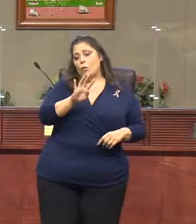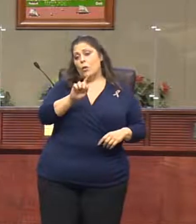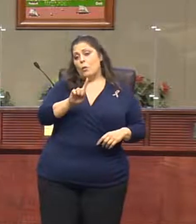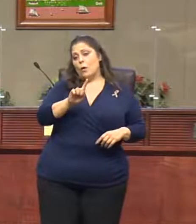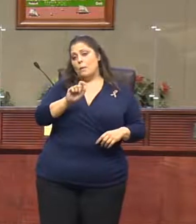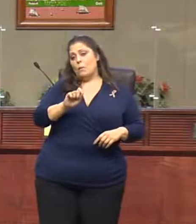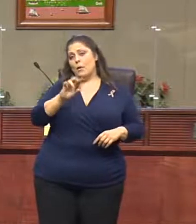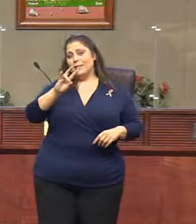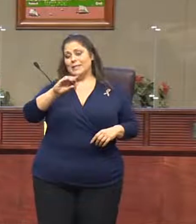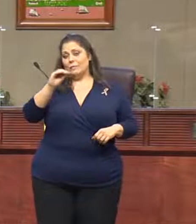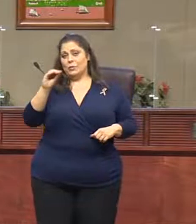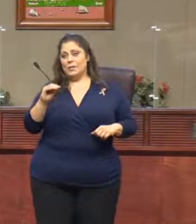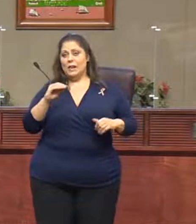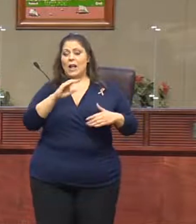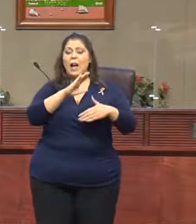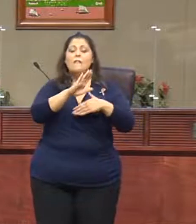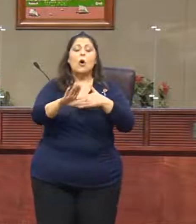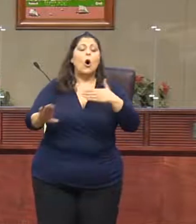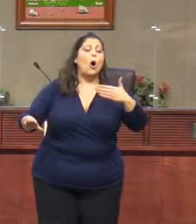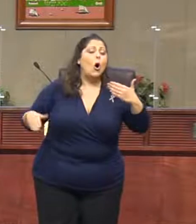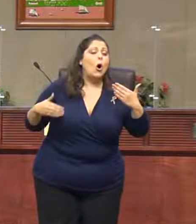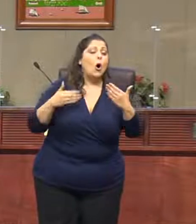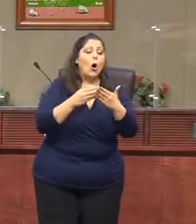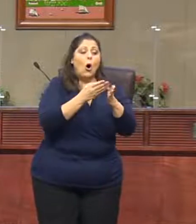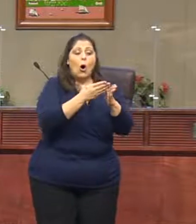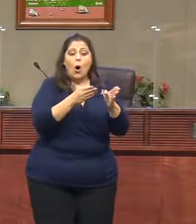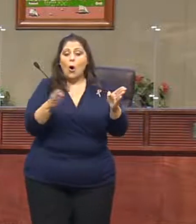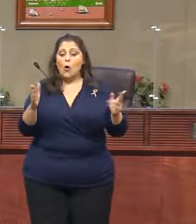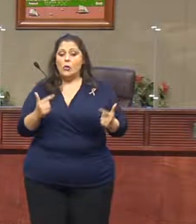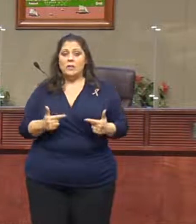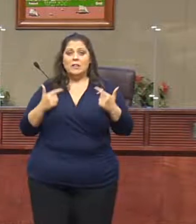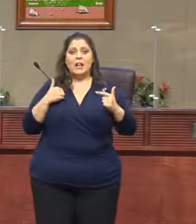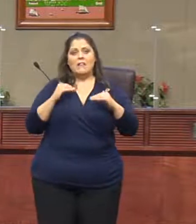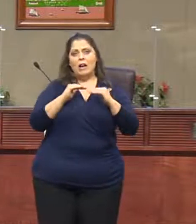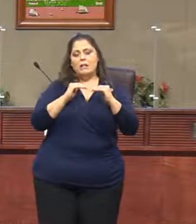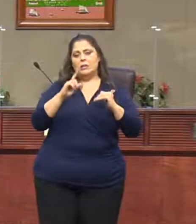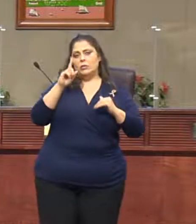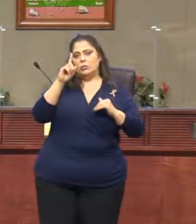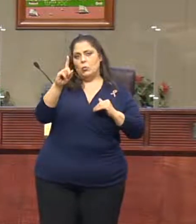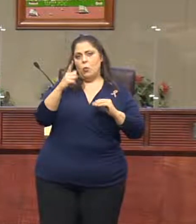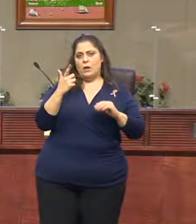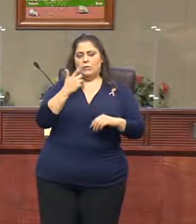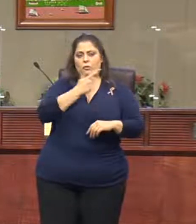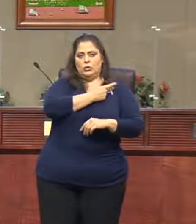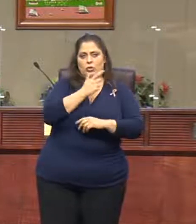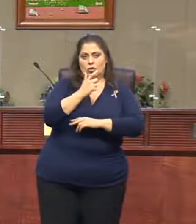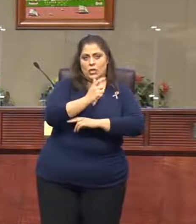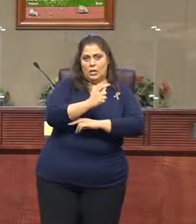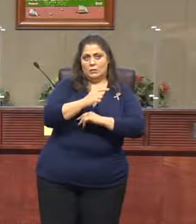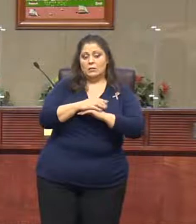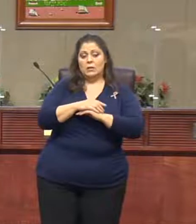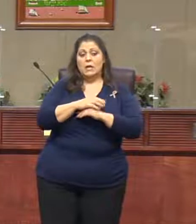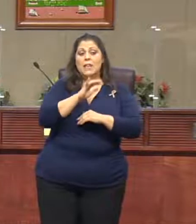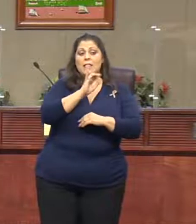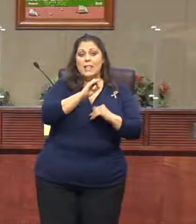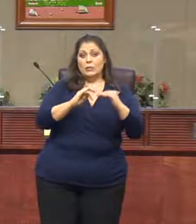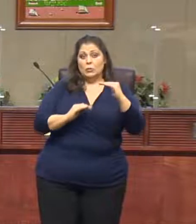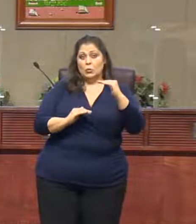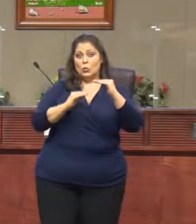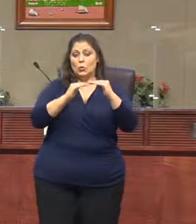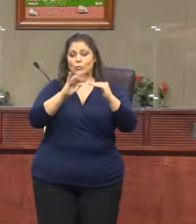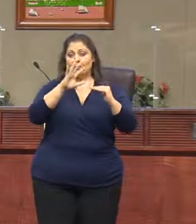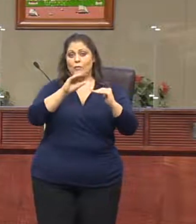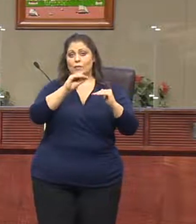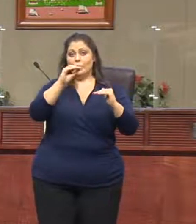41.7% of all our residents had at least one dose. We are getting close to the 50% over